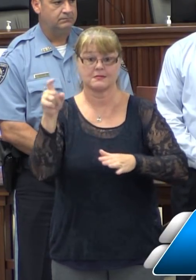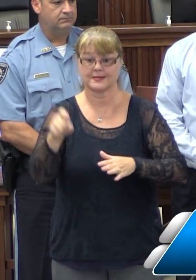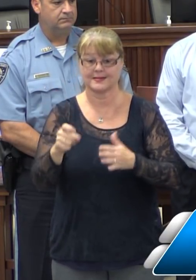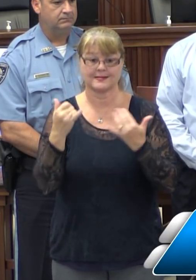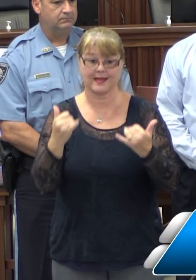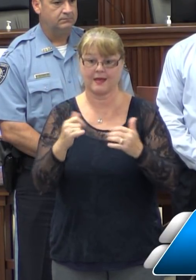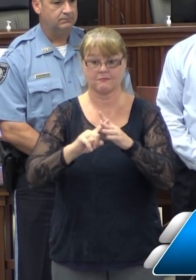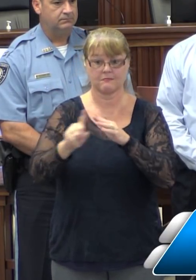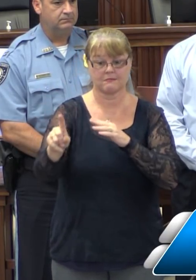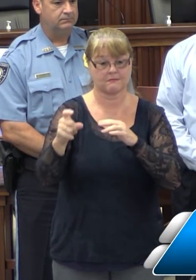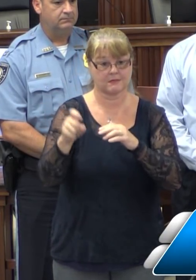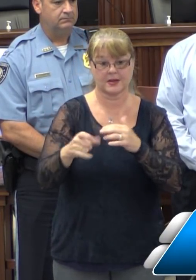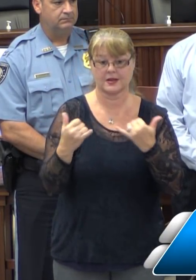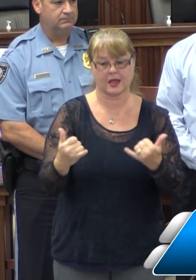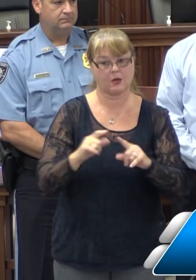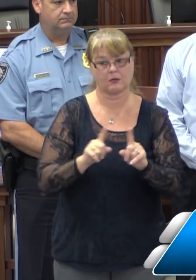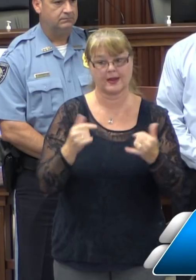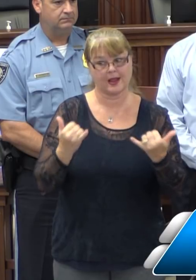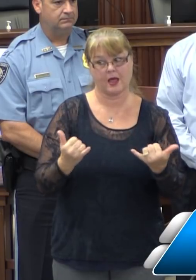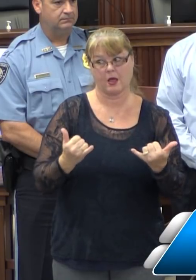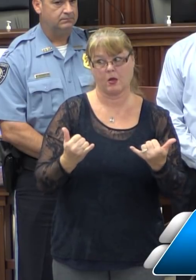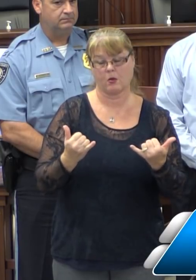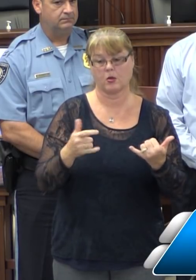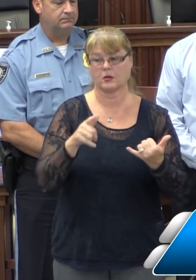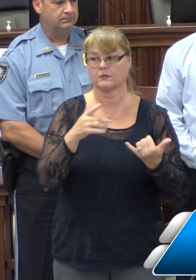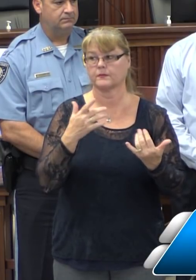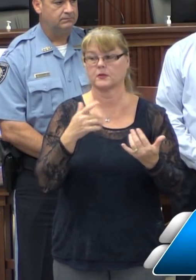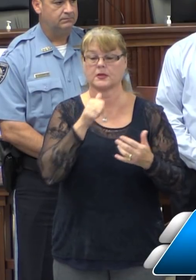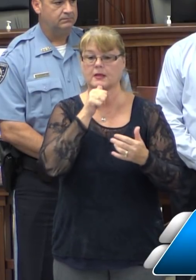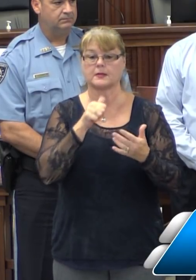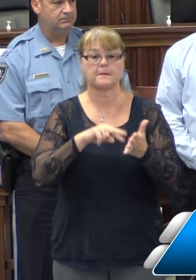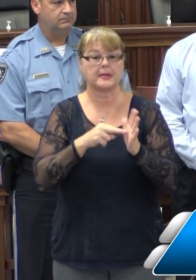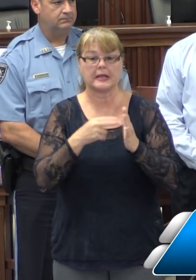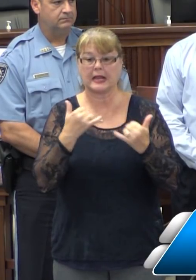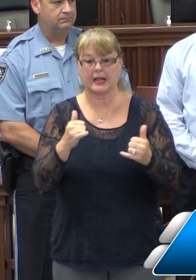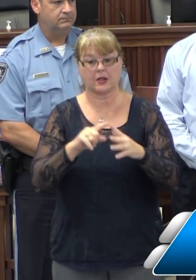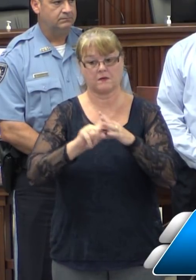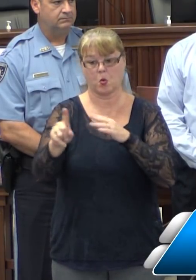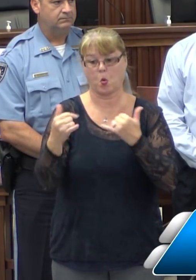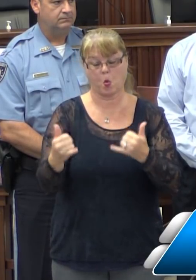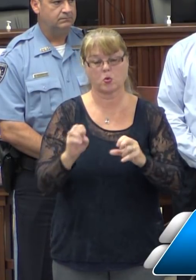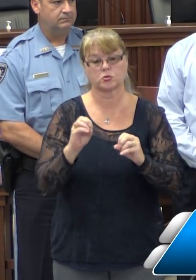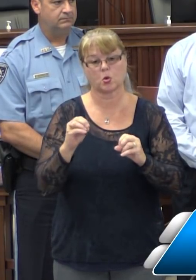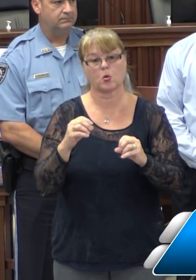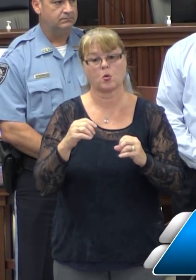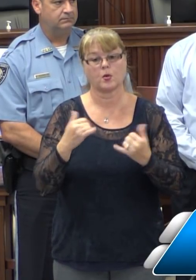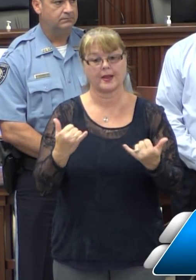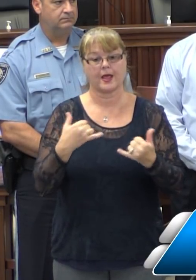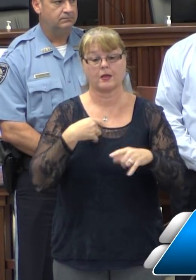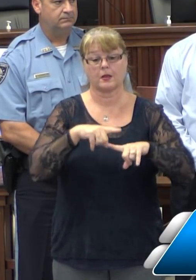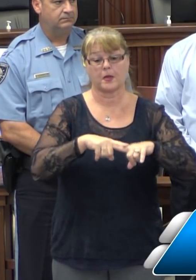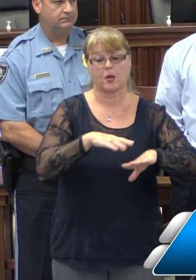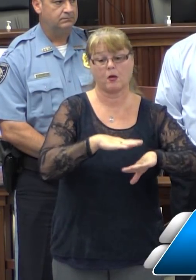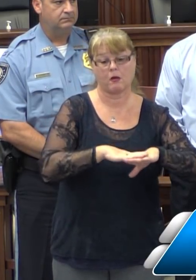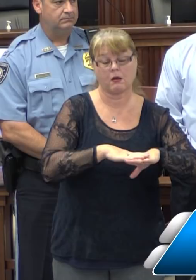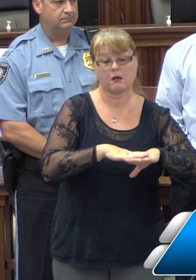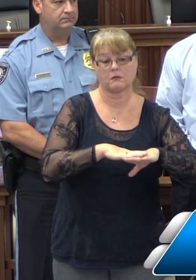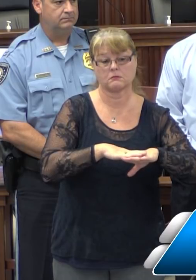mandatory evacuation order. As of right now, it doesn't necessitate any type of evacuation order. So we're relying on